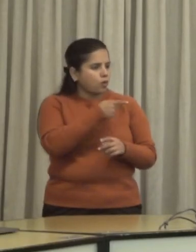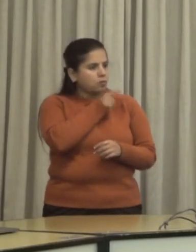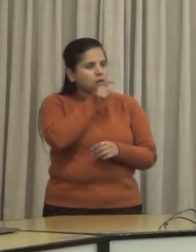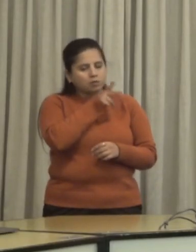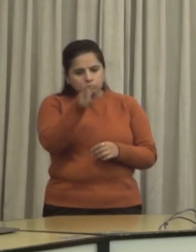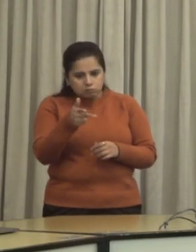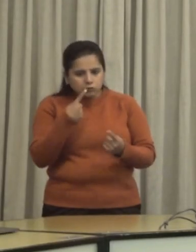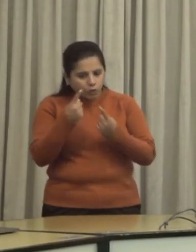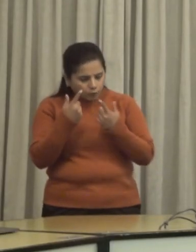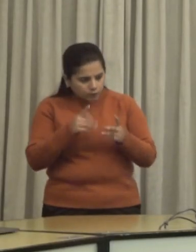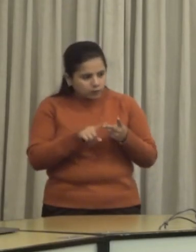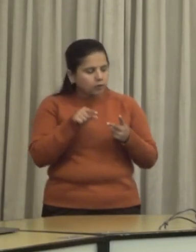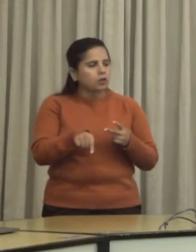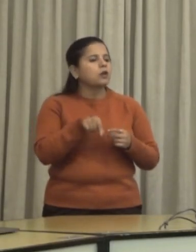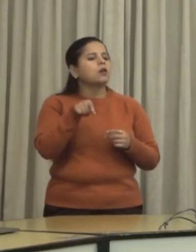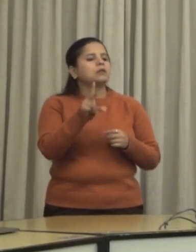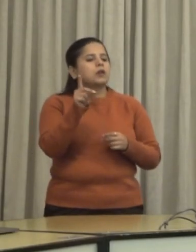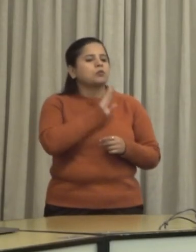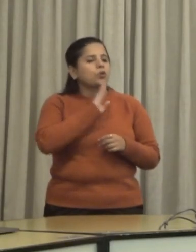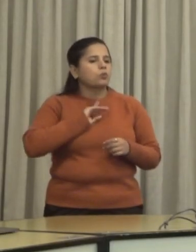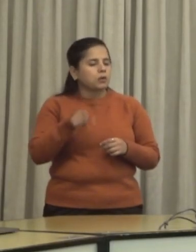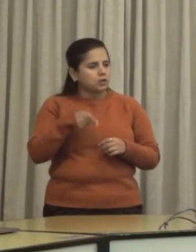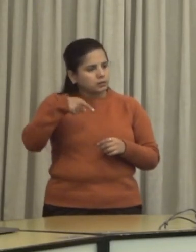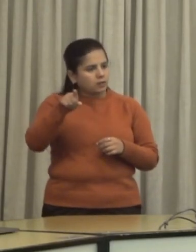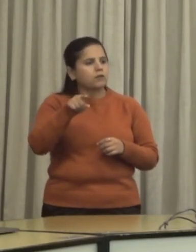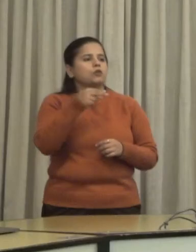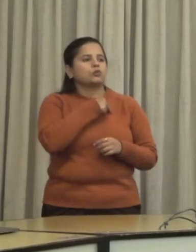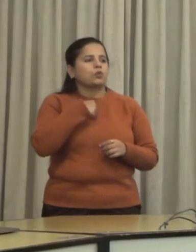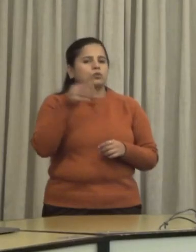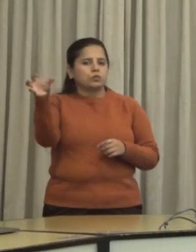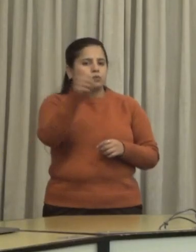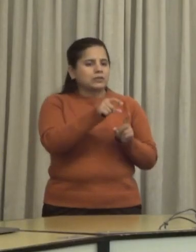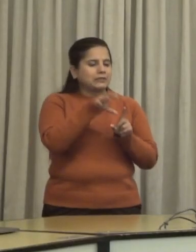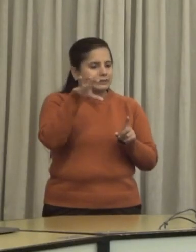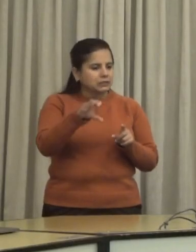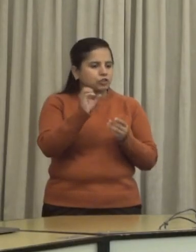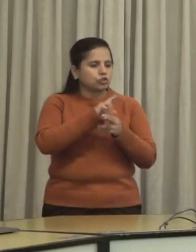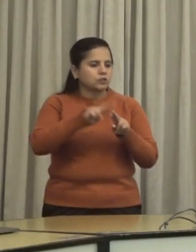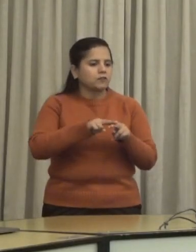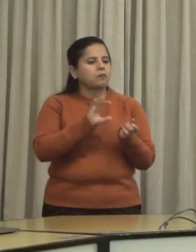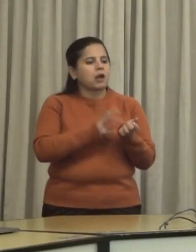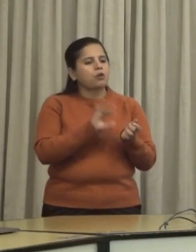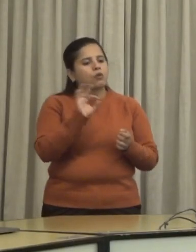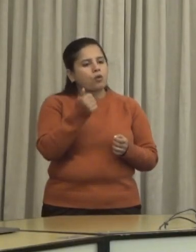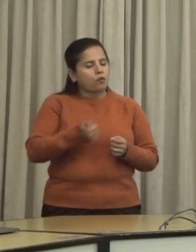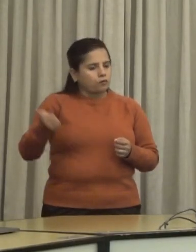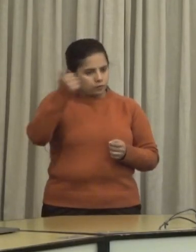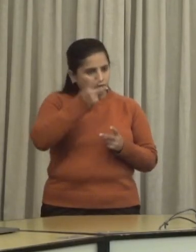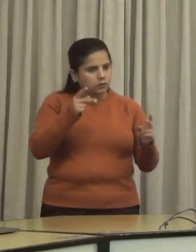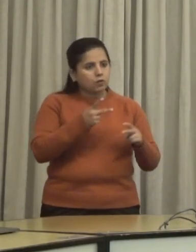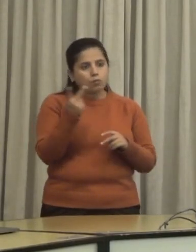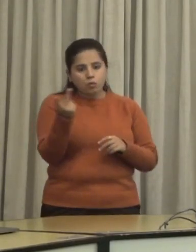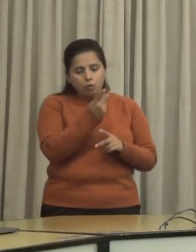is. The second board requires a doctor to be nominated by the district chief medical officer. And finally, when both these